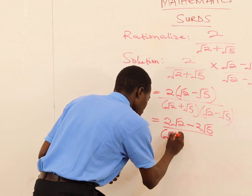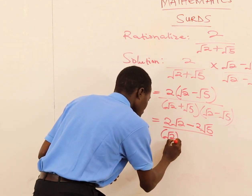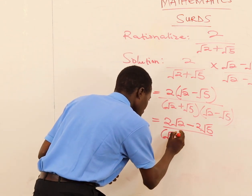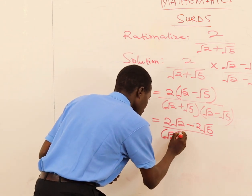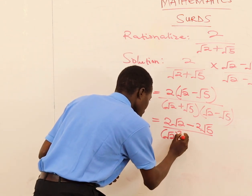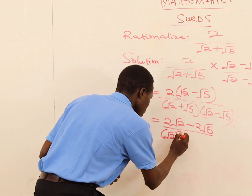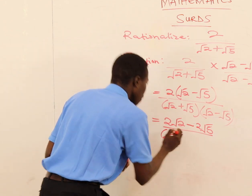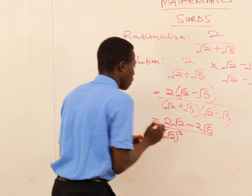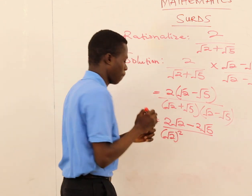power 2.